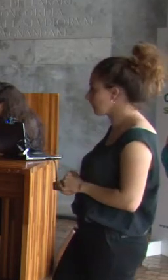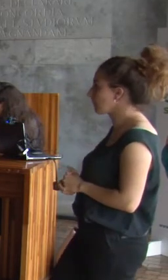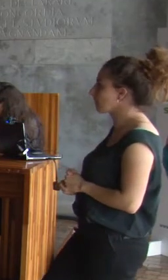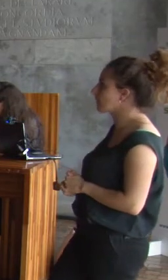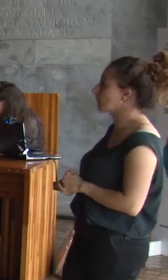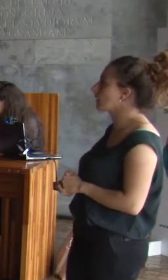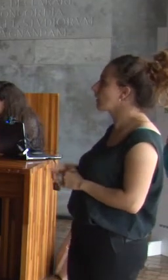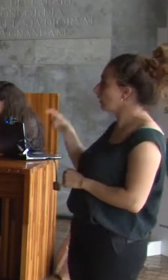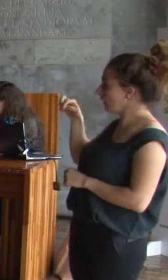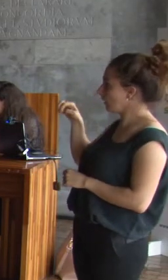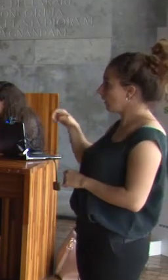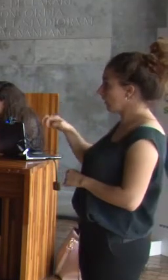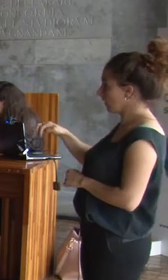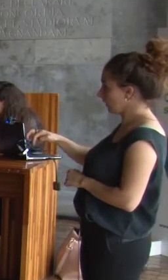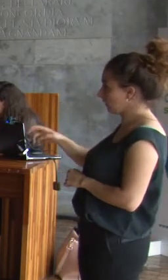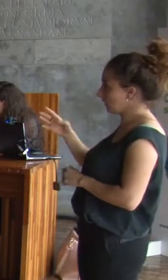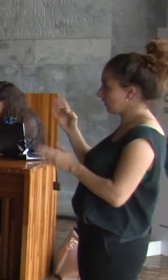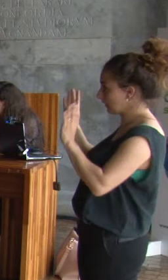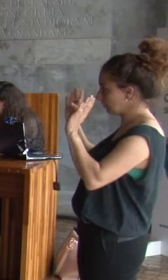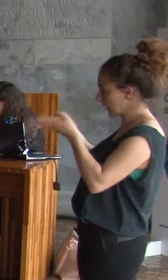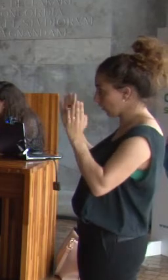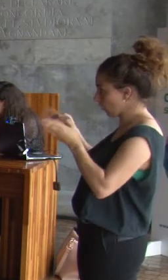Images of dangerous moving steps.